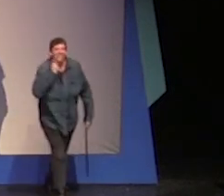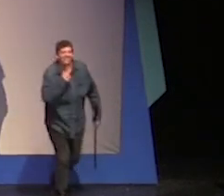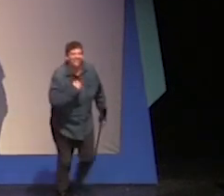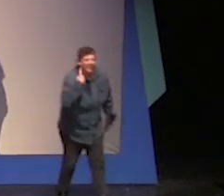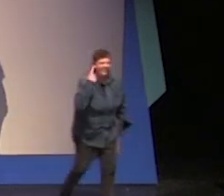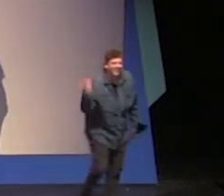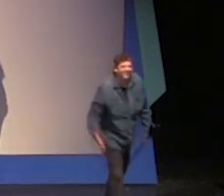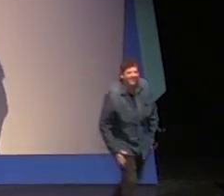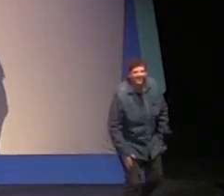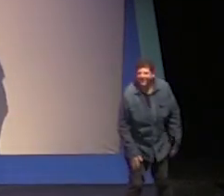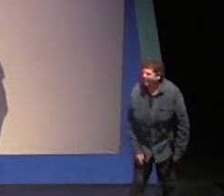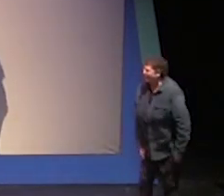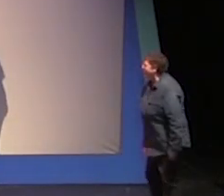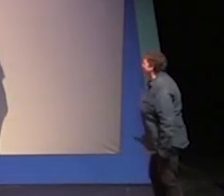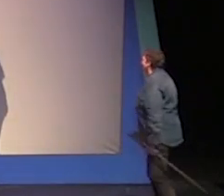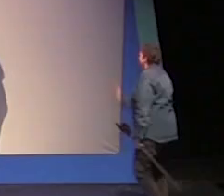I can't be here. I'm trying to eavesdrop.